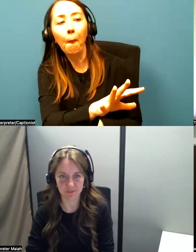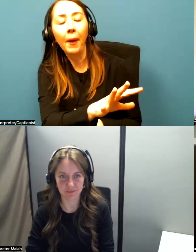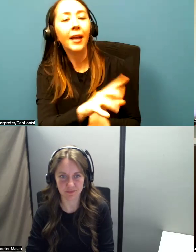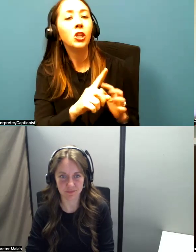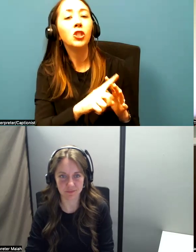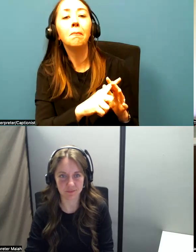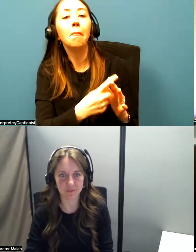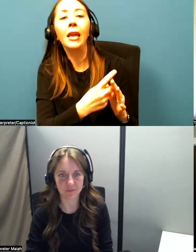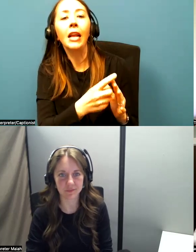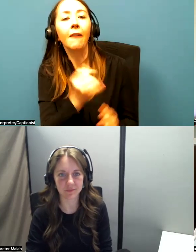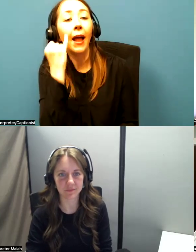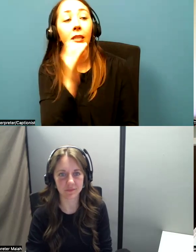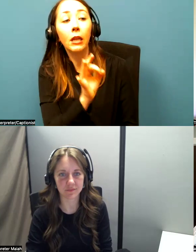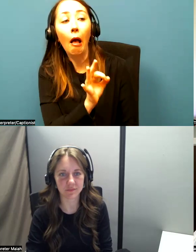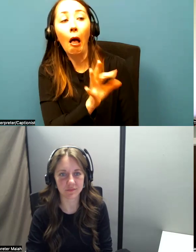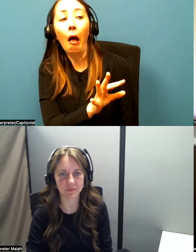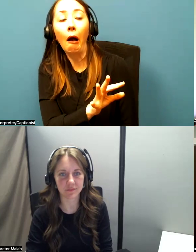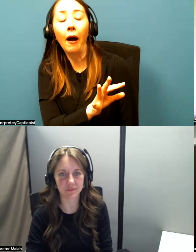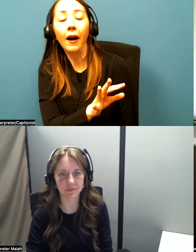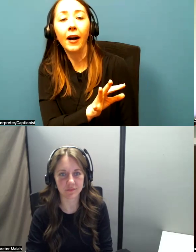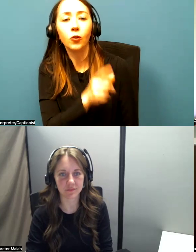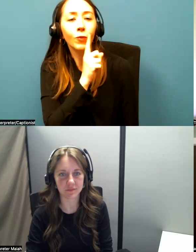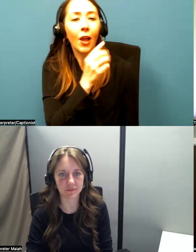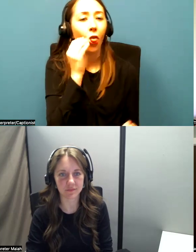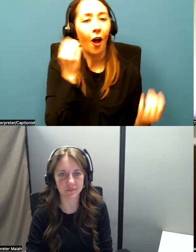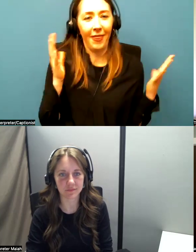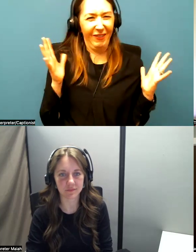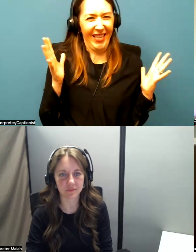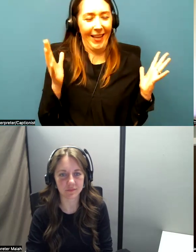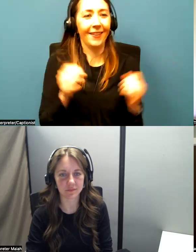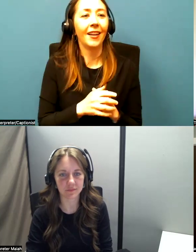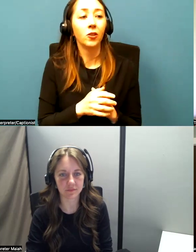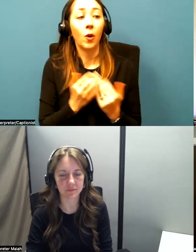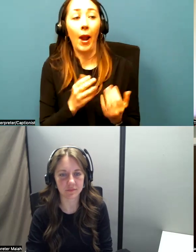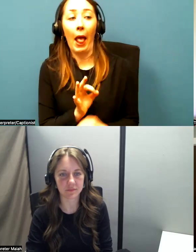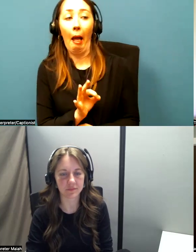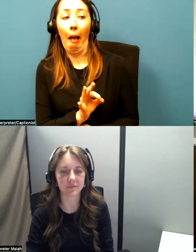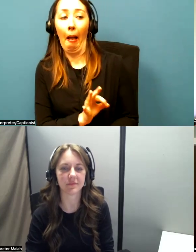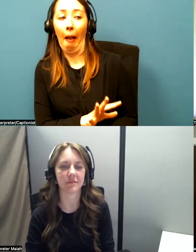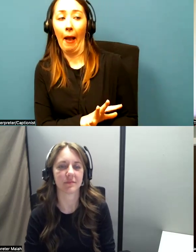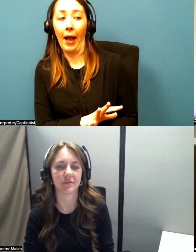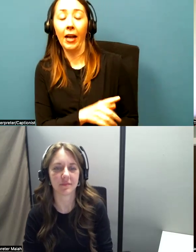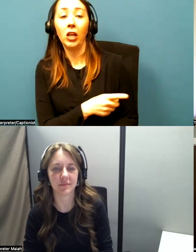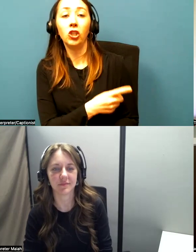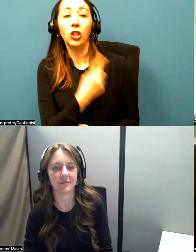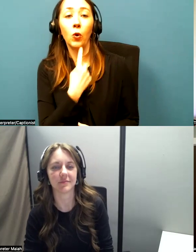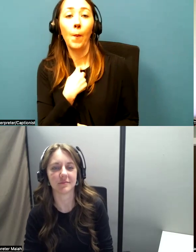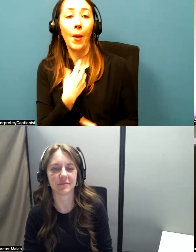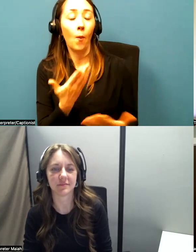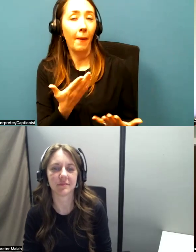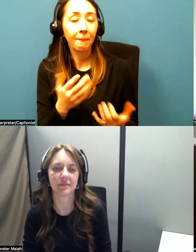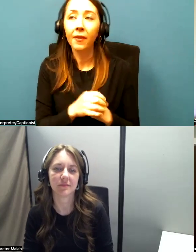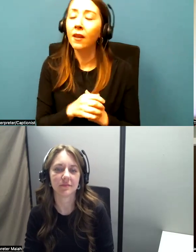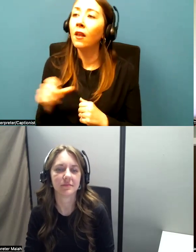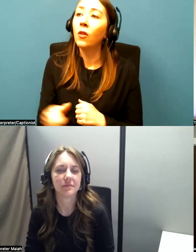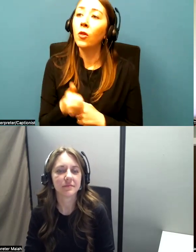of an idea. It was just really a thought more than anything else. And I pitched it to her, and she said, well, the only